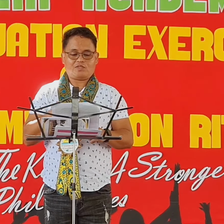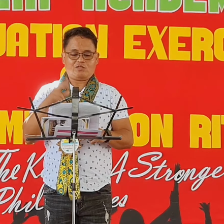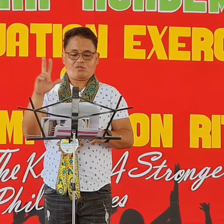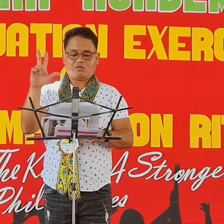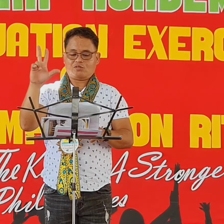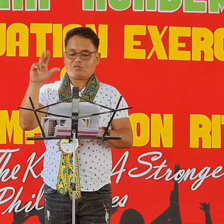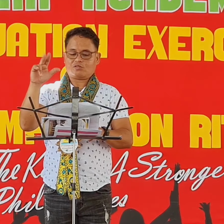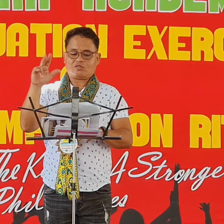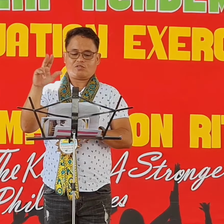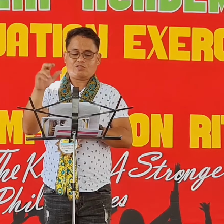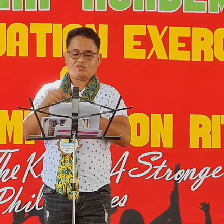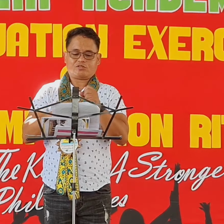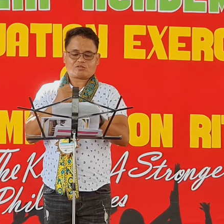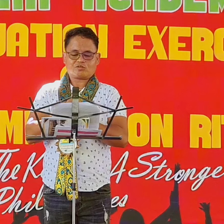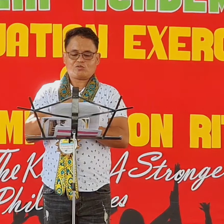When I was 13 years old.